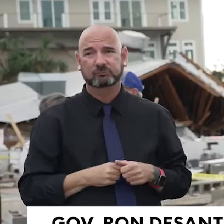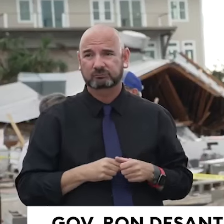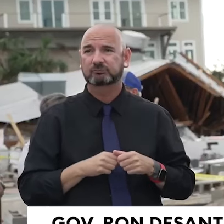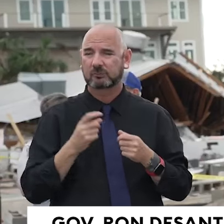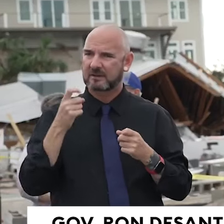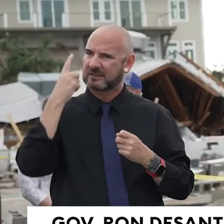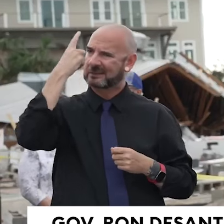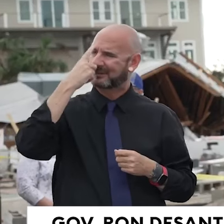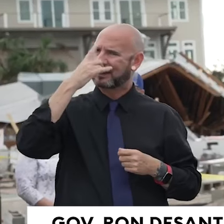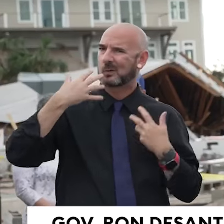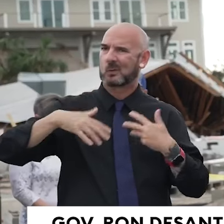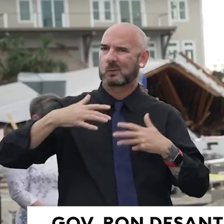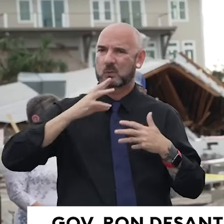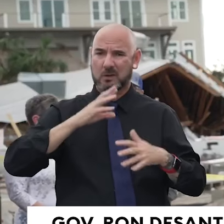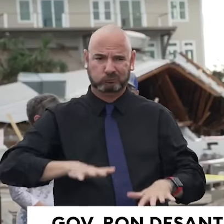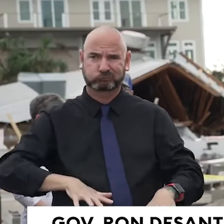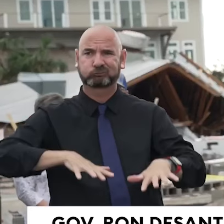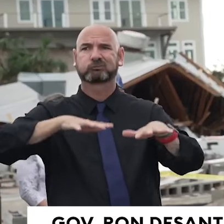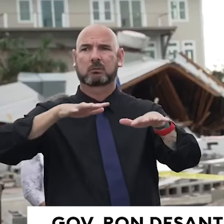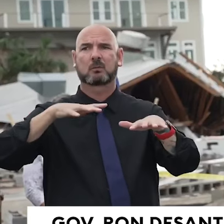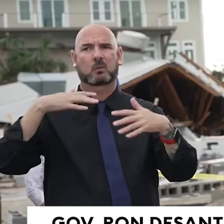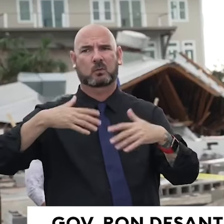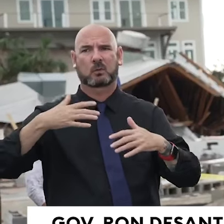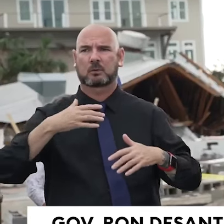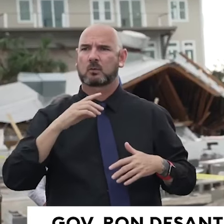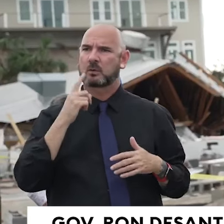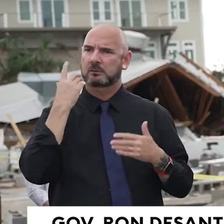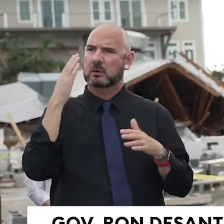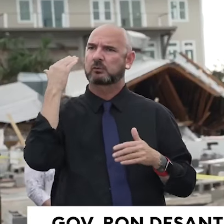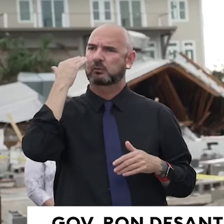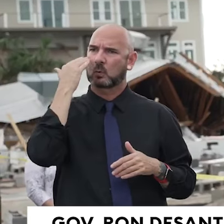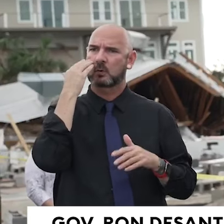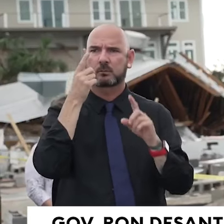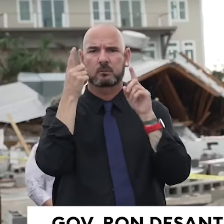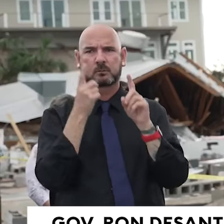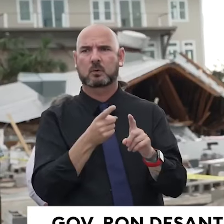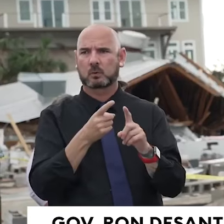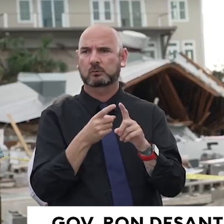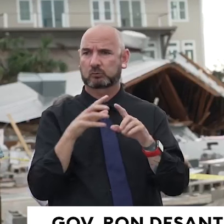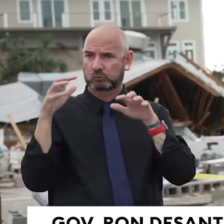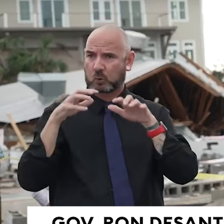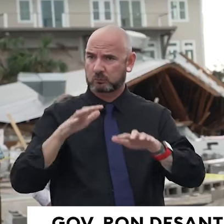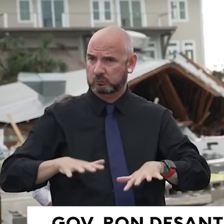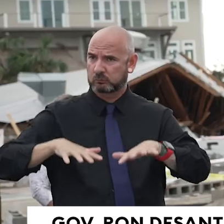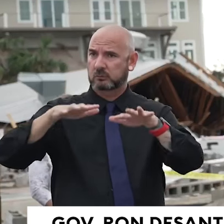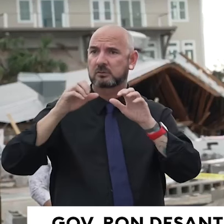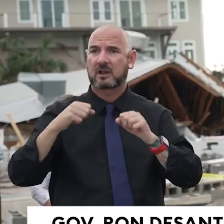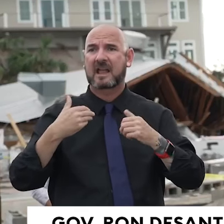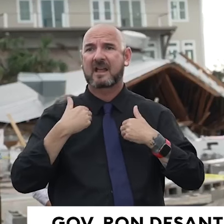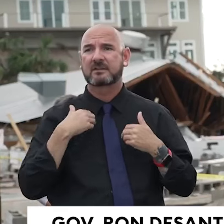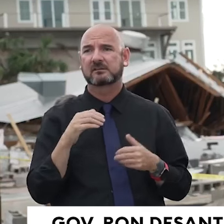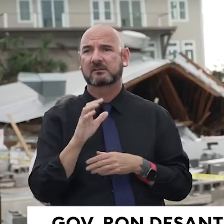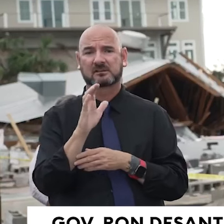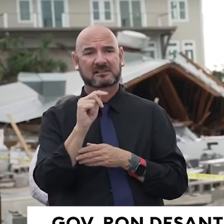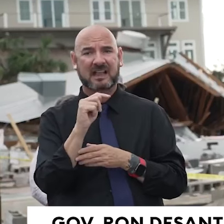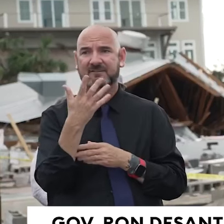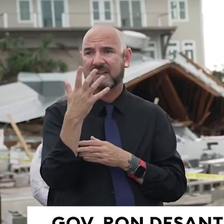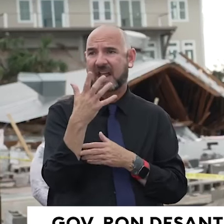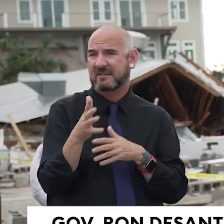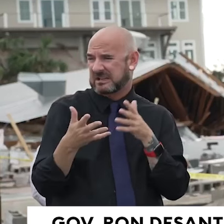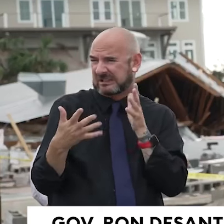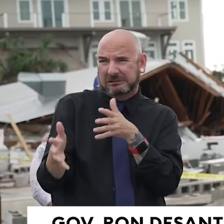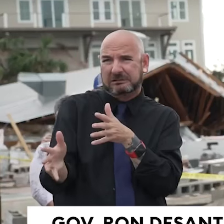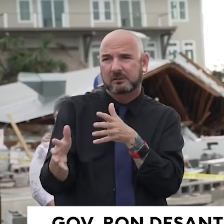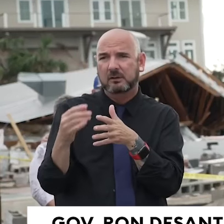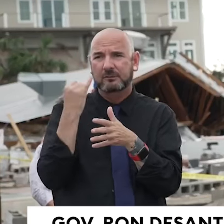how high this storm surge was. And, you know, the bottom line with storm surge, you could have a Category 5 wind. If you hunker